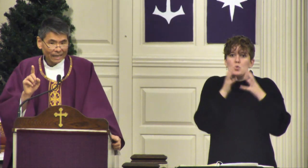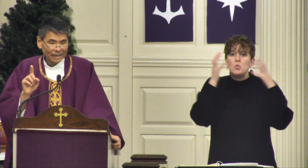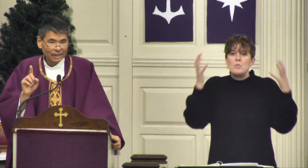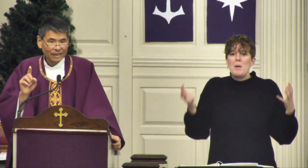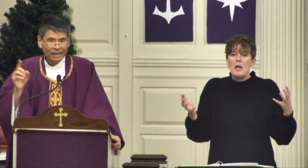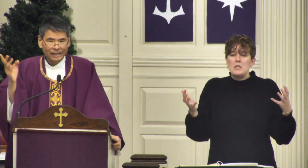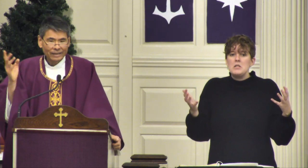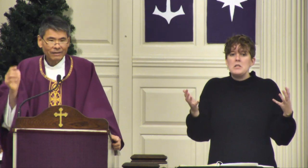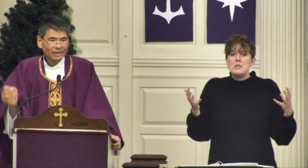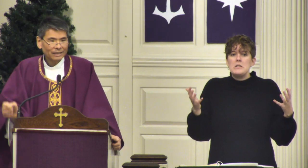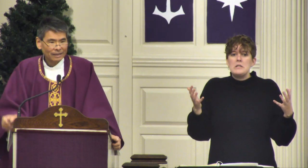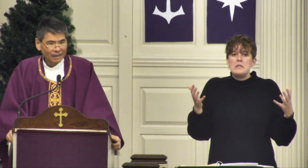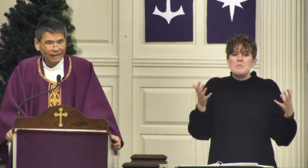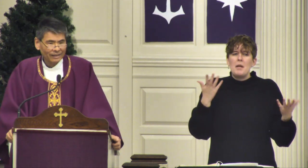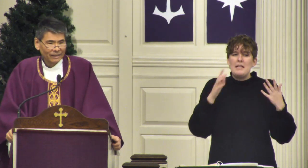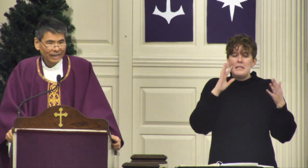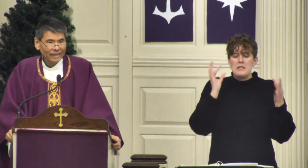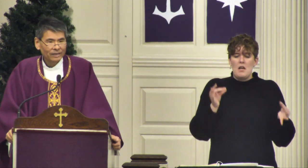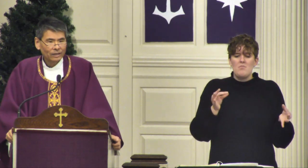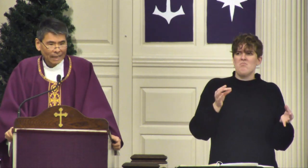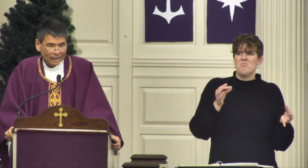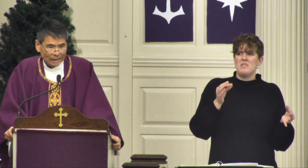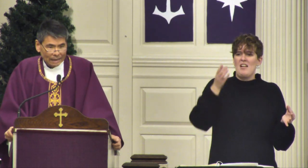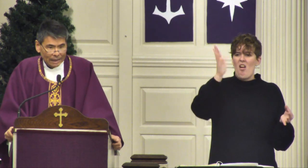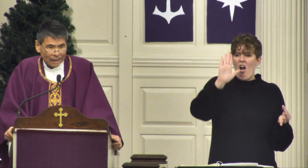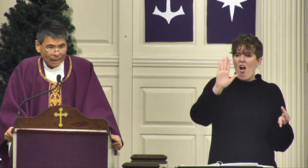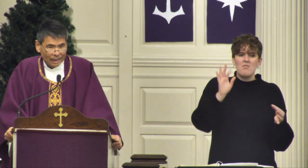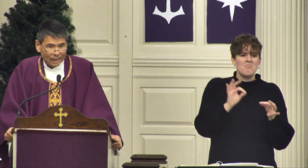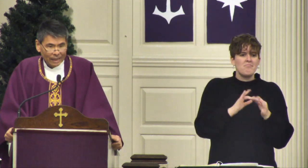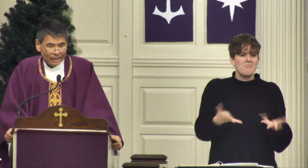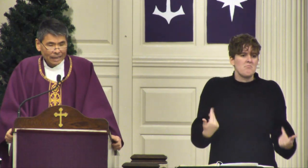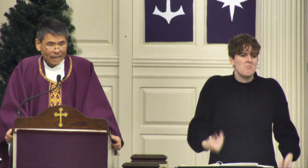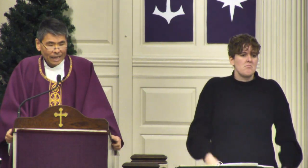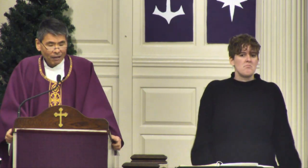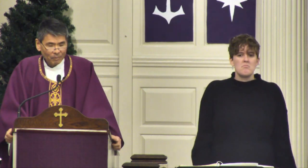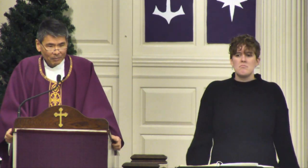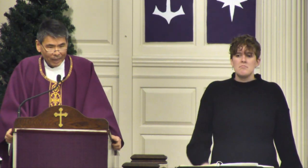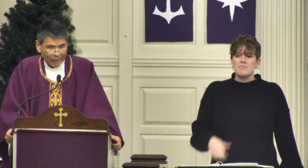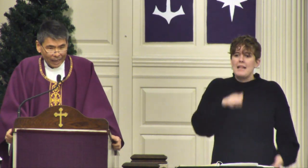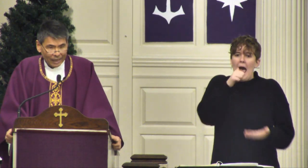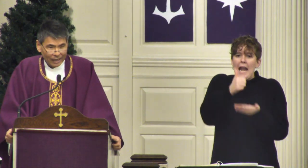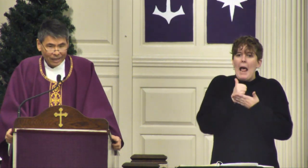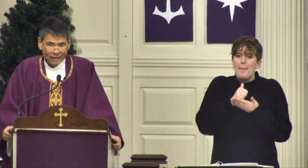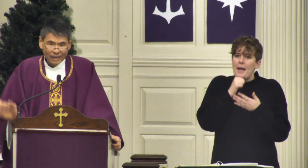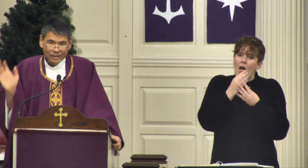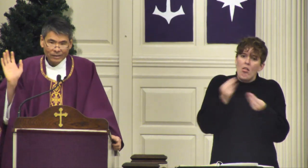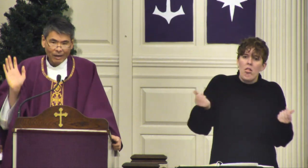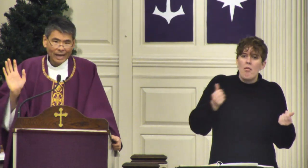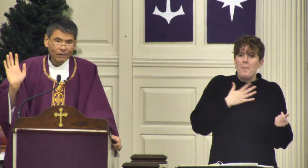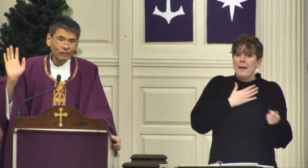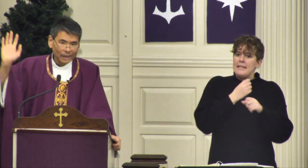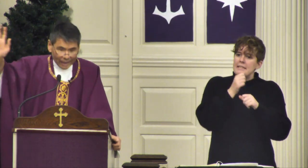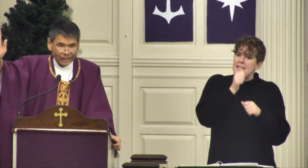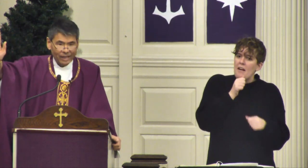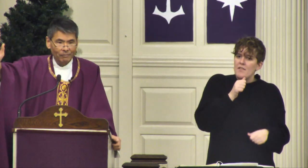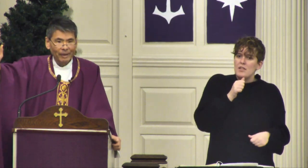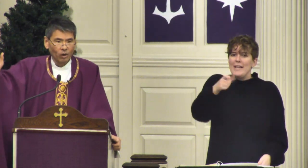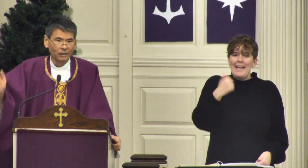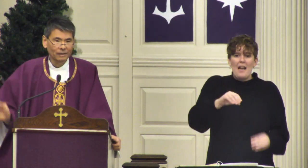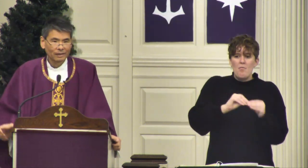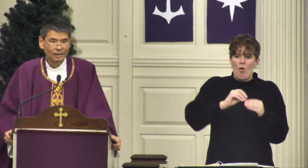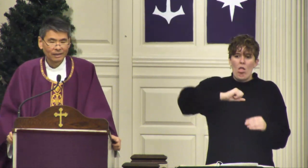decide, you know, this God, he's useless. He's not helping me. So I don't need him